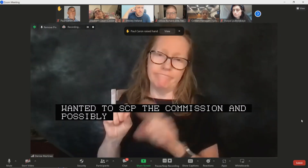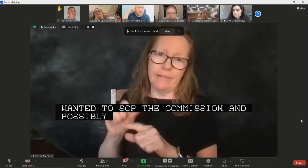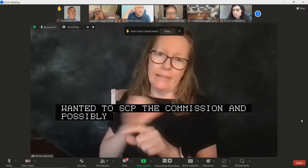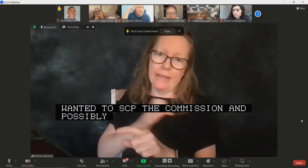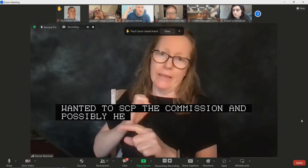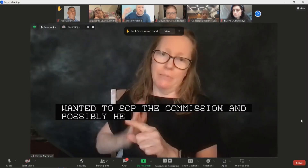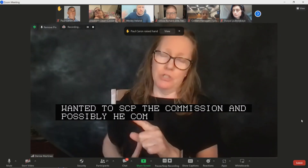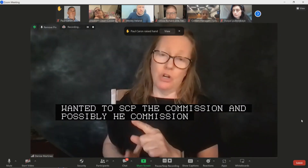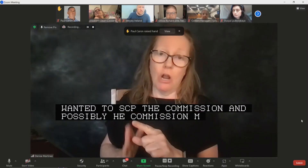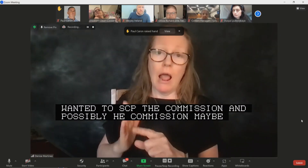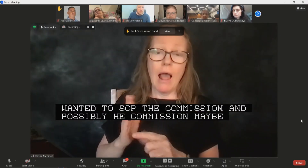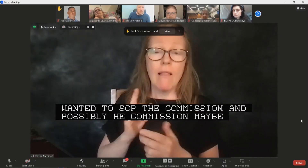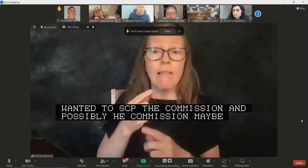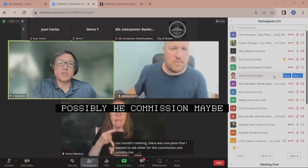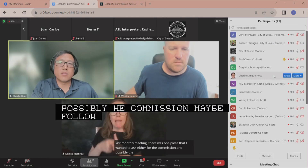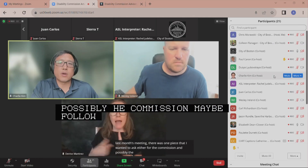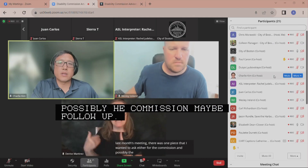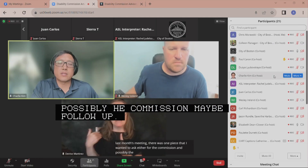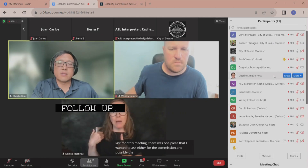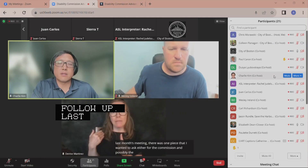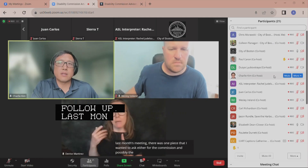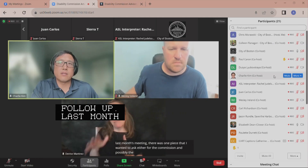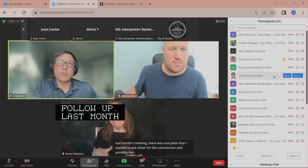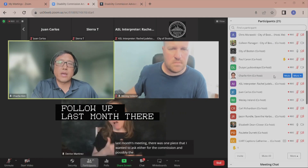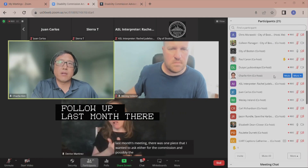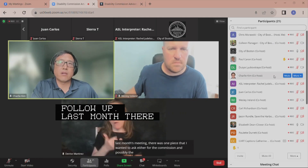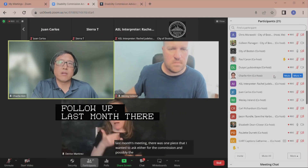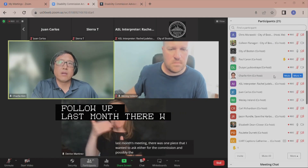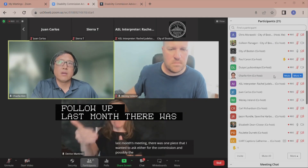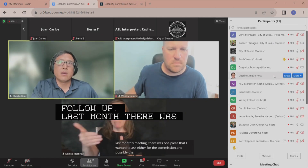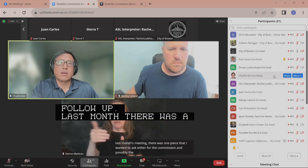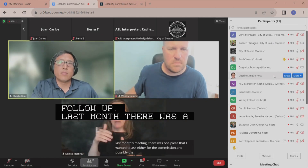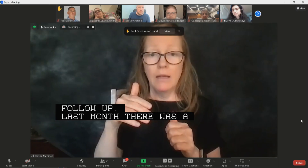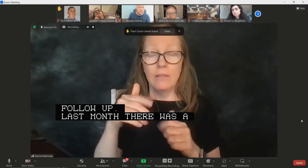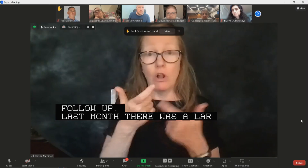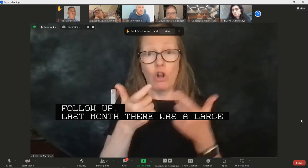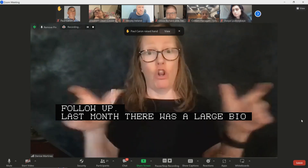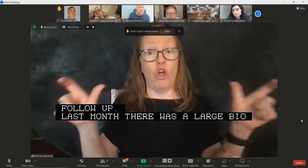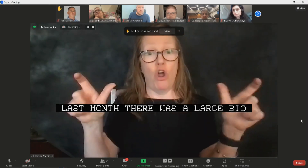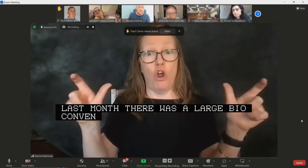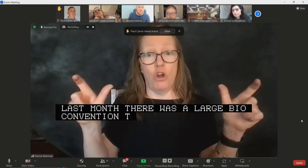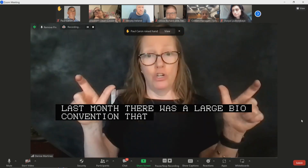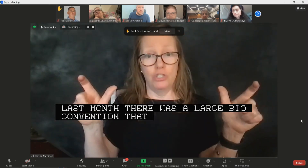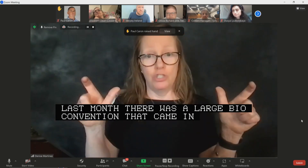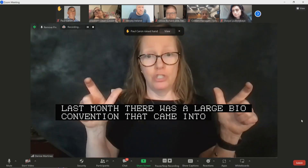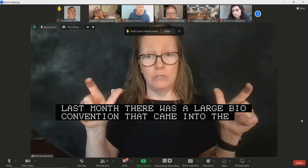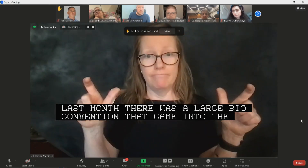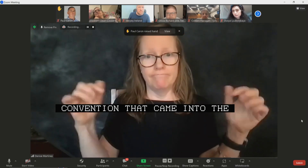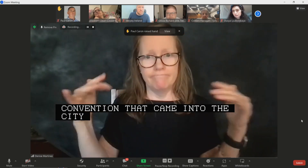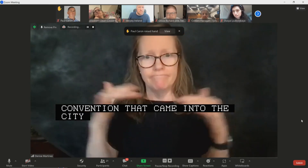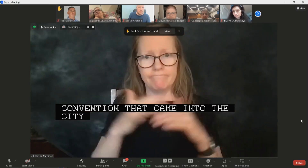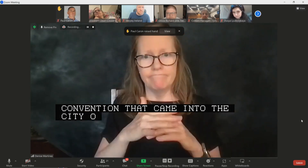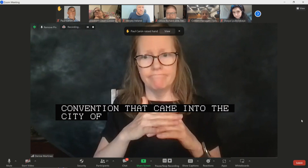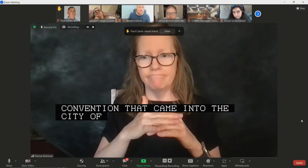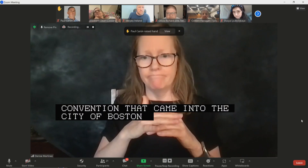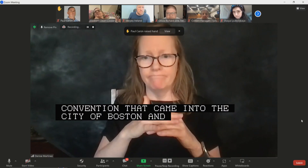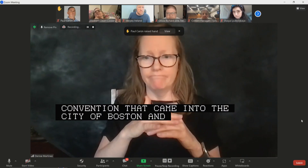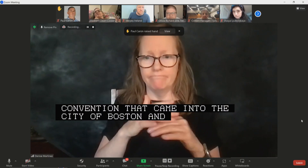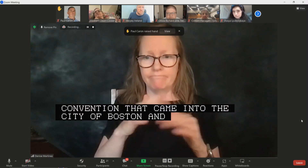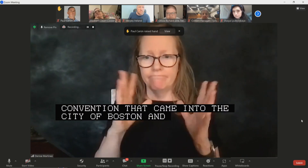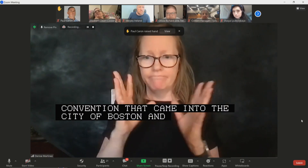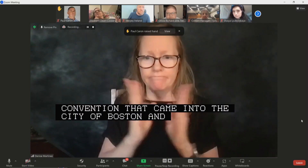bio convention that came in to the city of Boston, and then the mayor committed, I believe, a $4 million grant